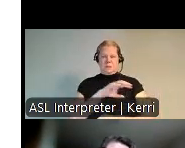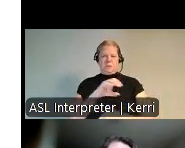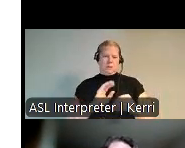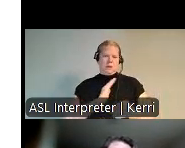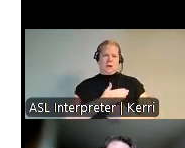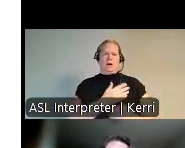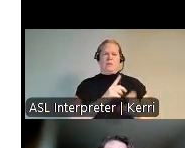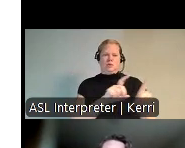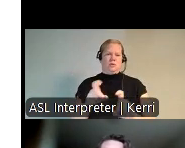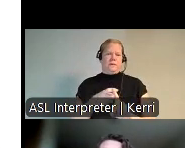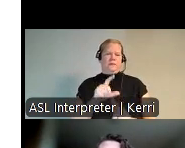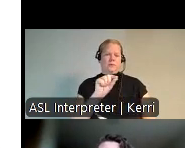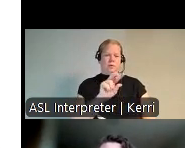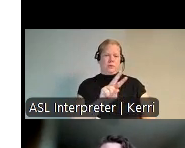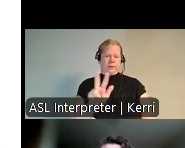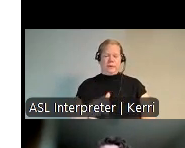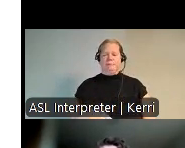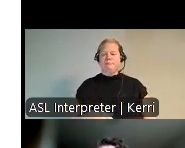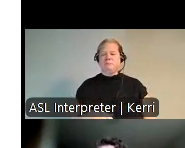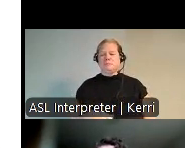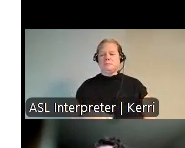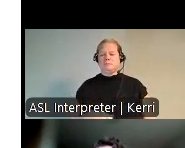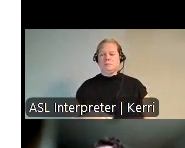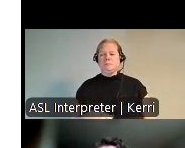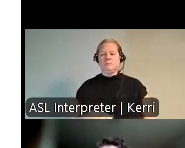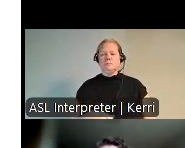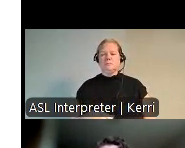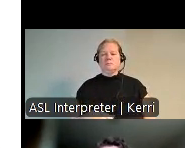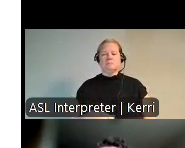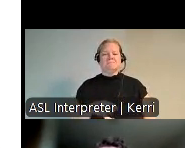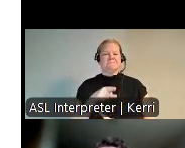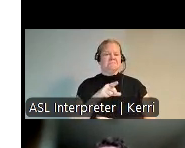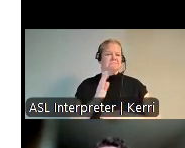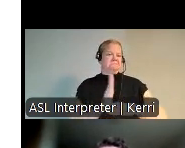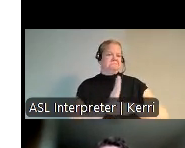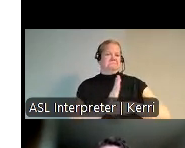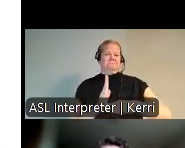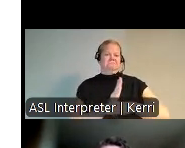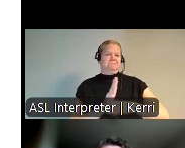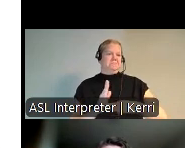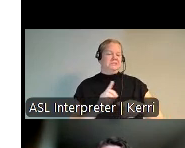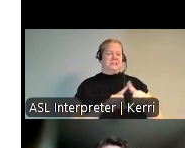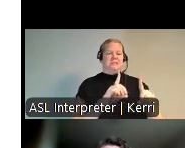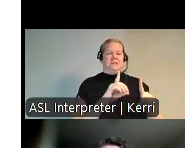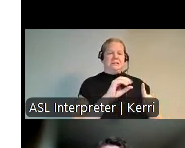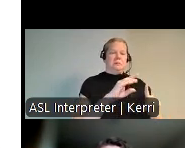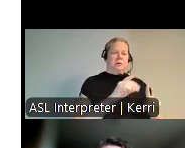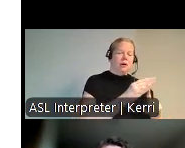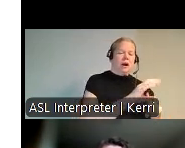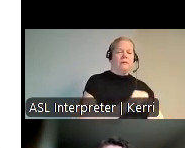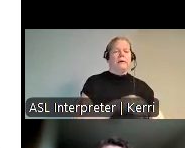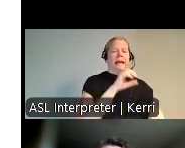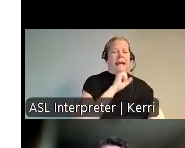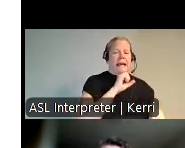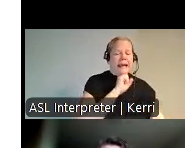survey. They range everywhere from demographic information such as age, gender